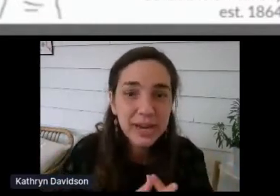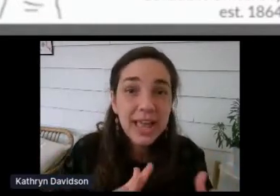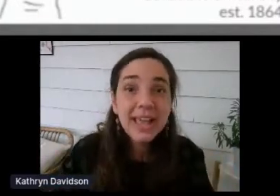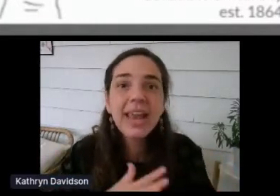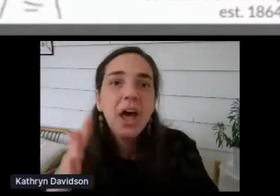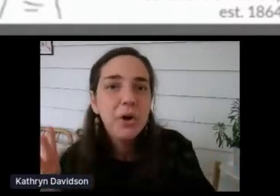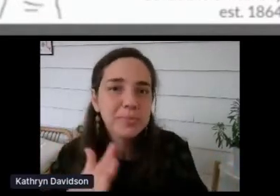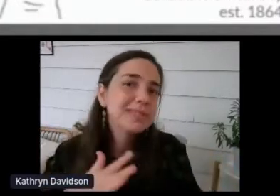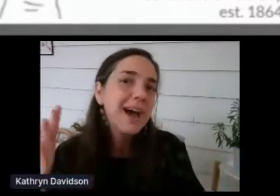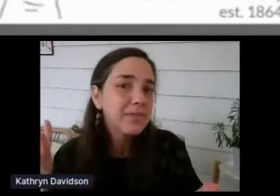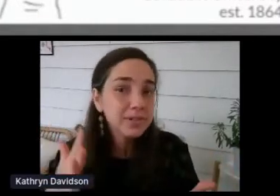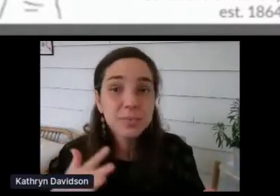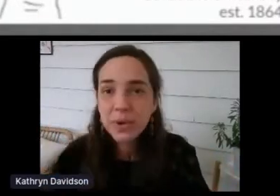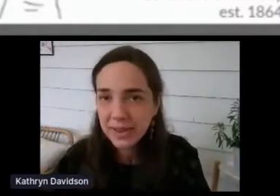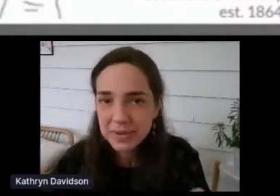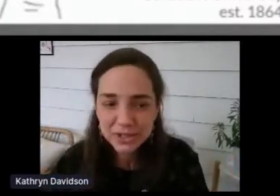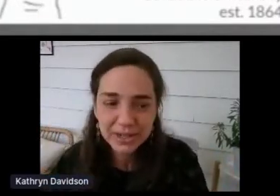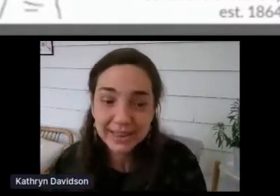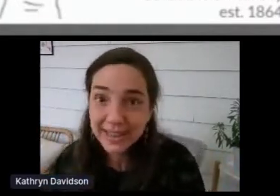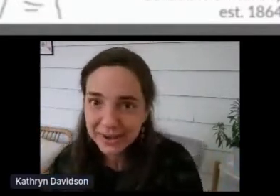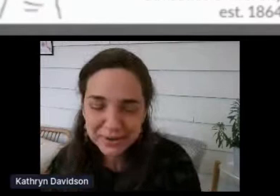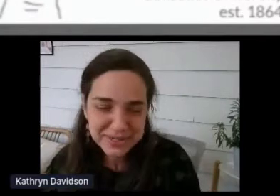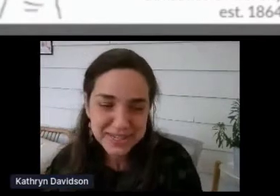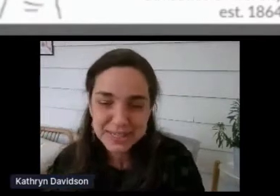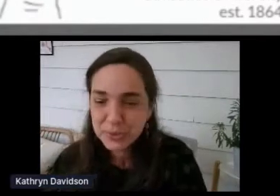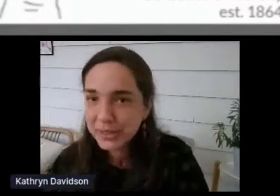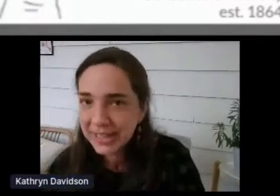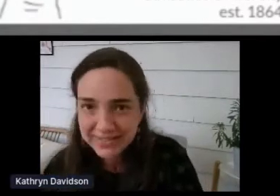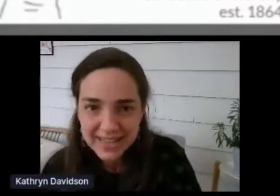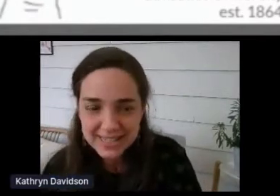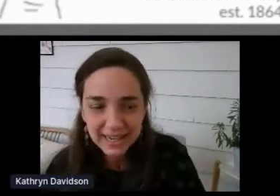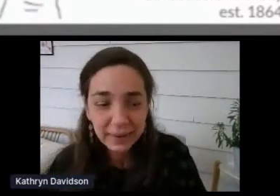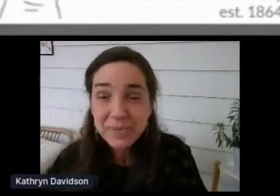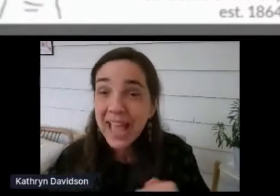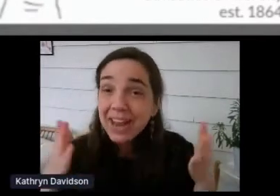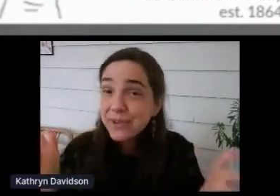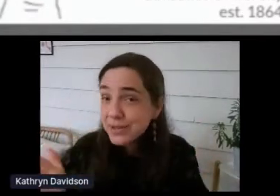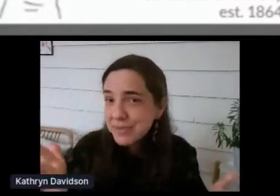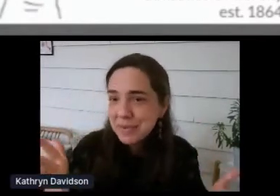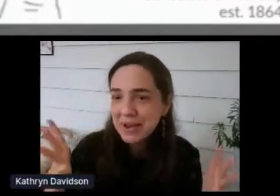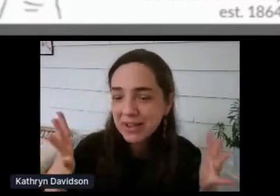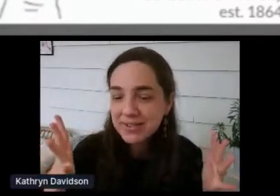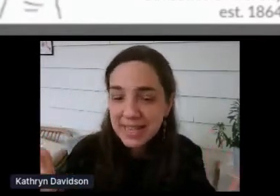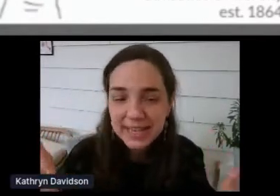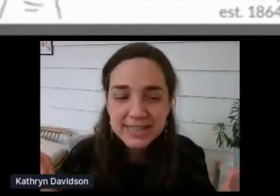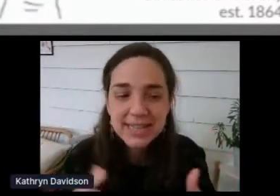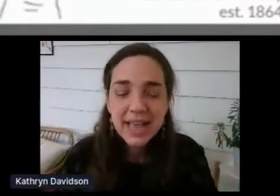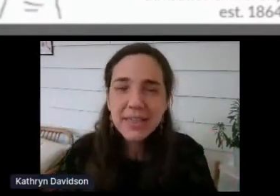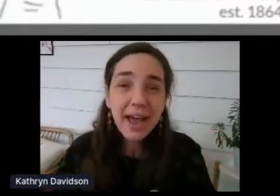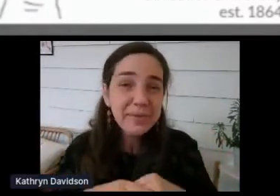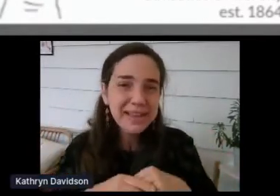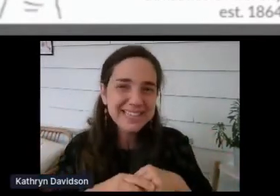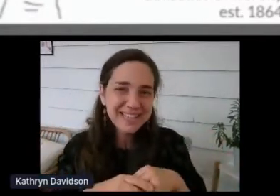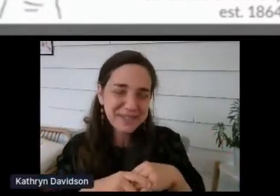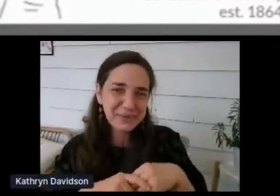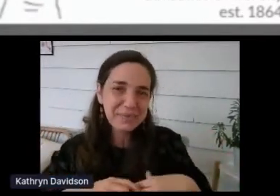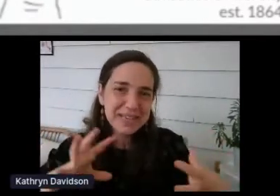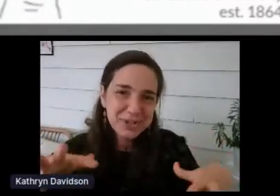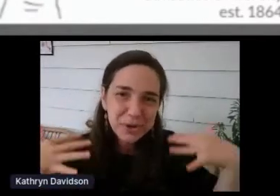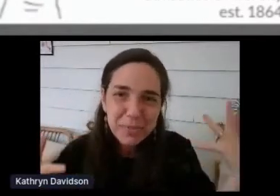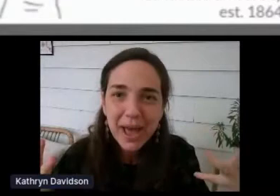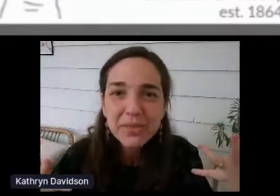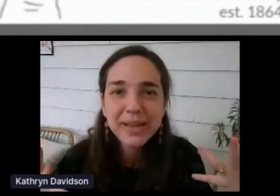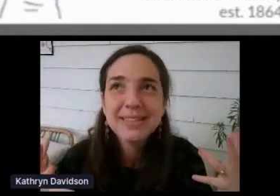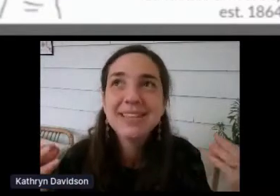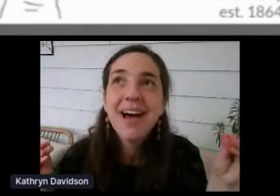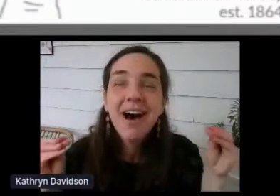input, can help scaffold spoken language learning later, which I think is really fascinating. And if you know something about cognitive science, it kind of makes sense, right? Because